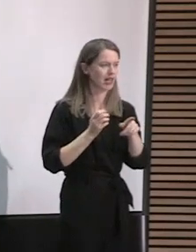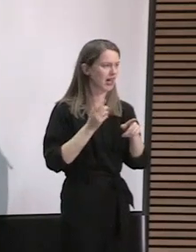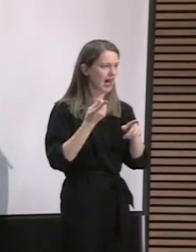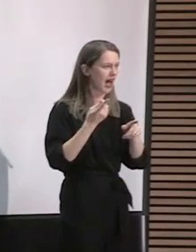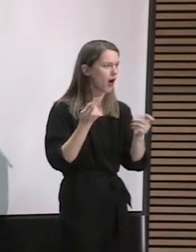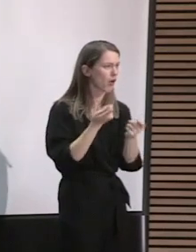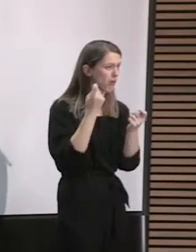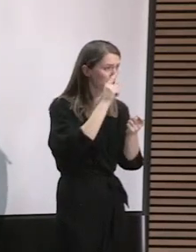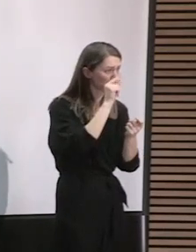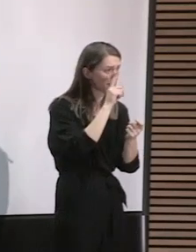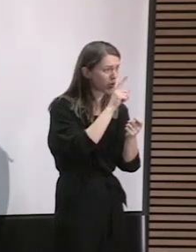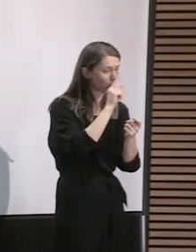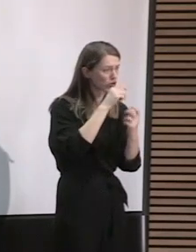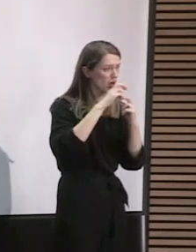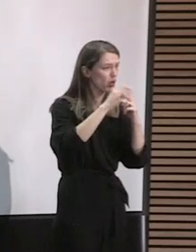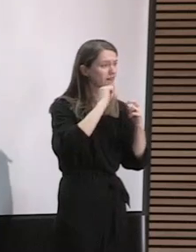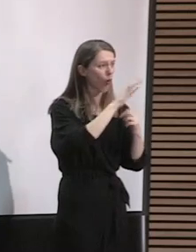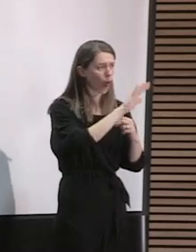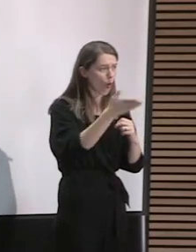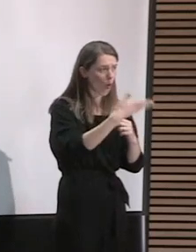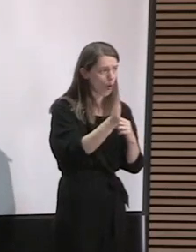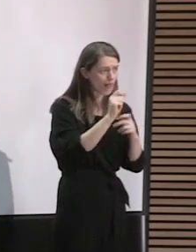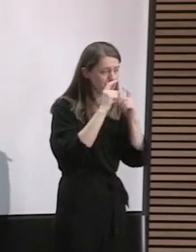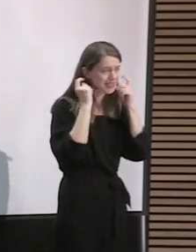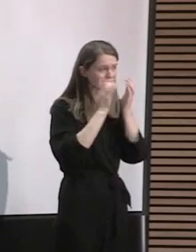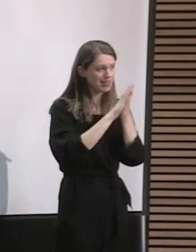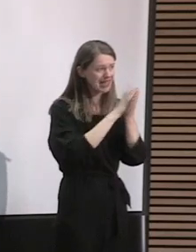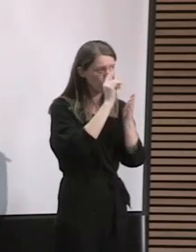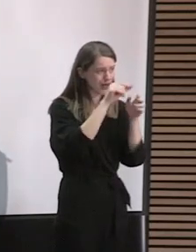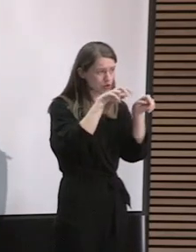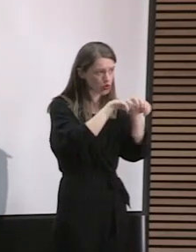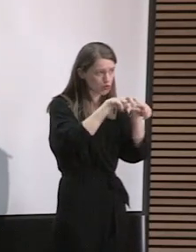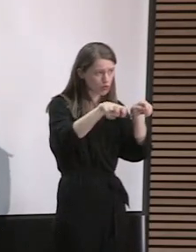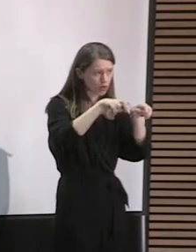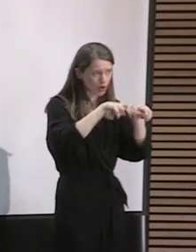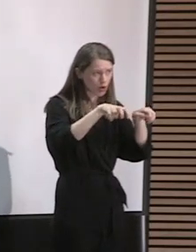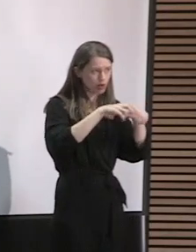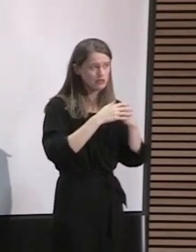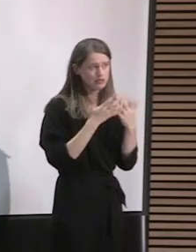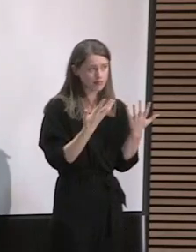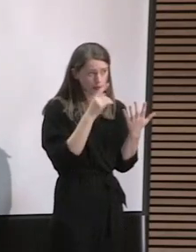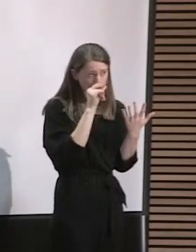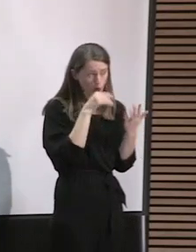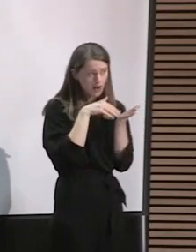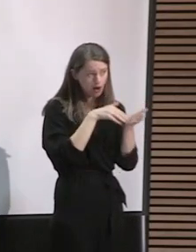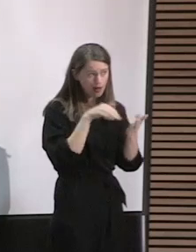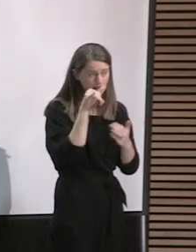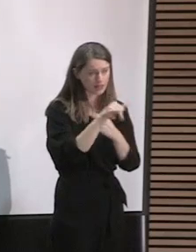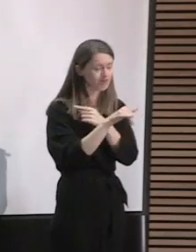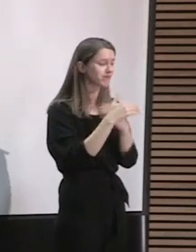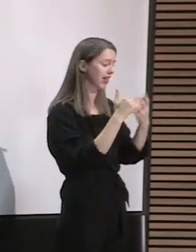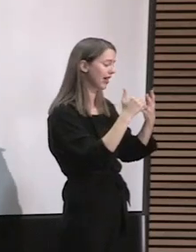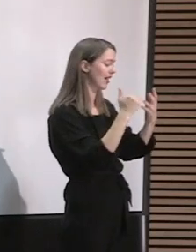that people could travel if they were all wearing masks, not socially distanced? Look, at the moment, the level 2 restrictions are the level